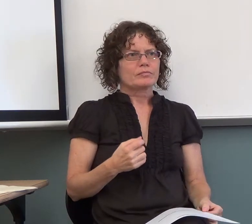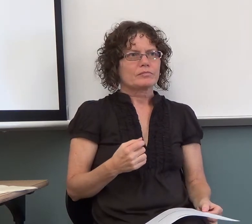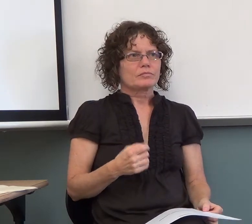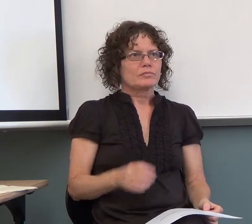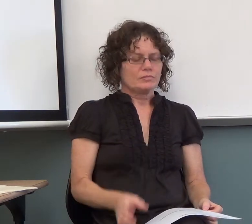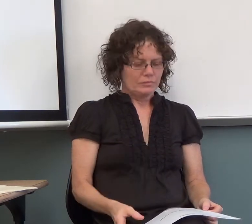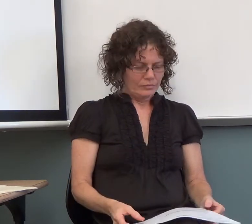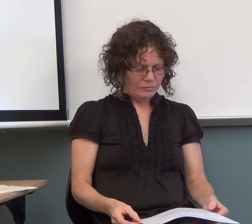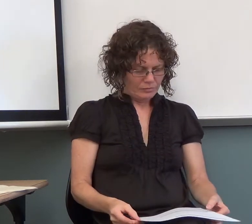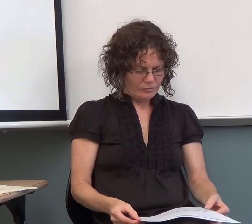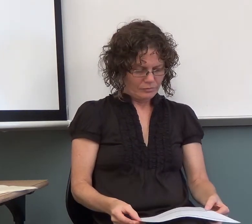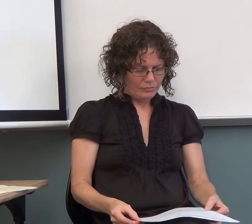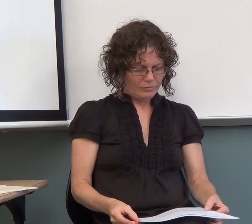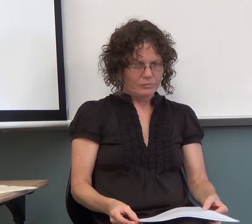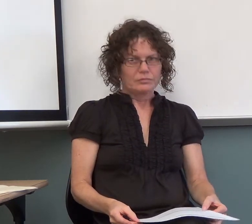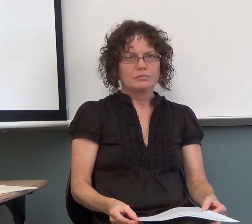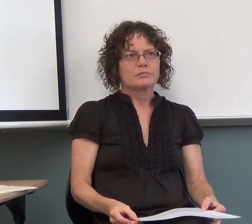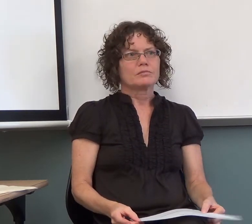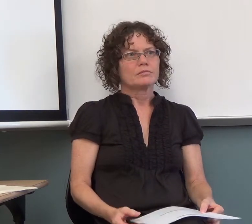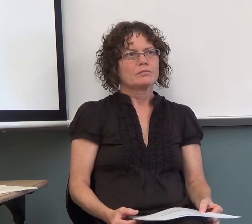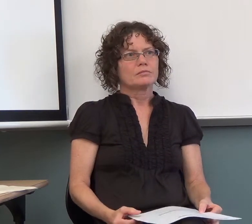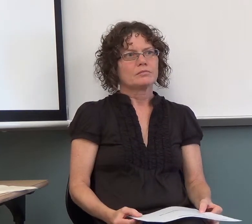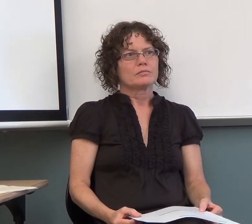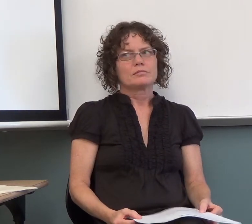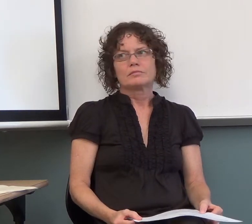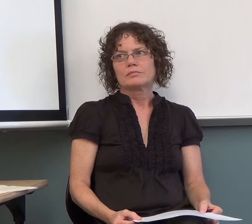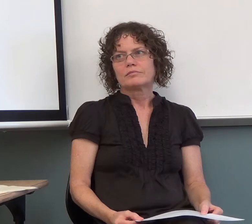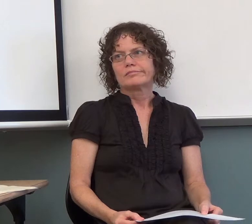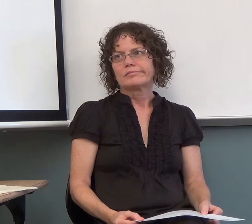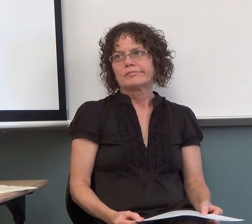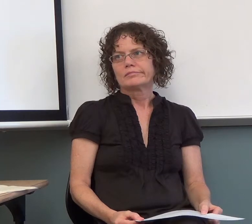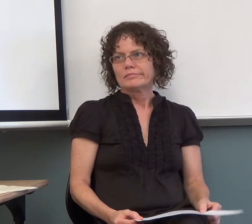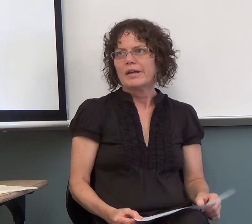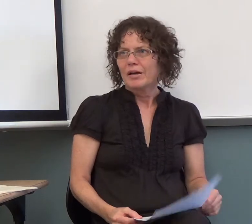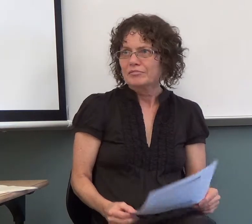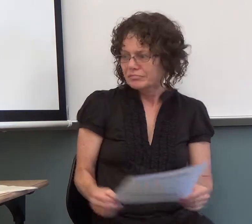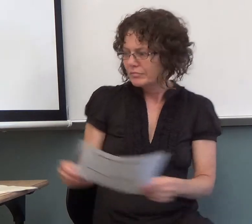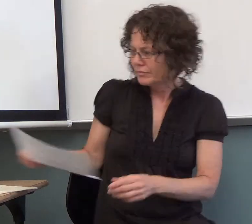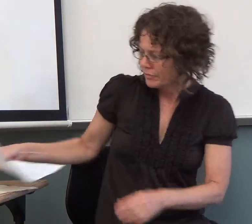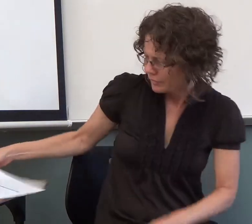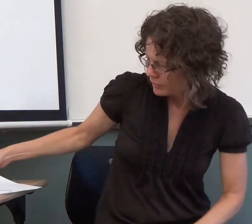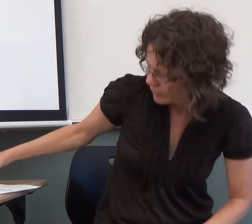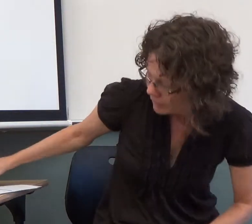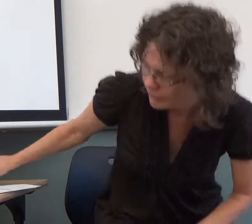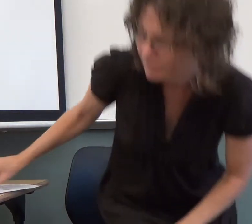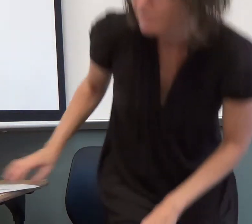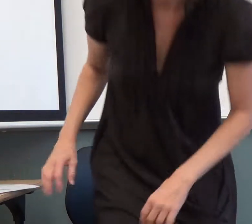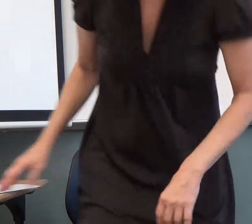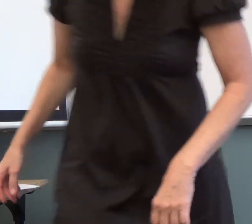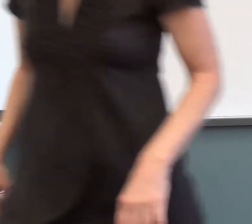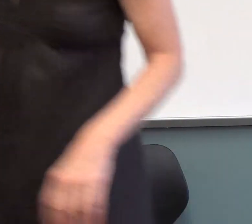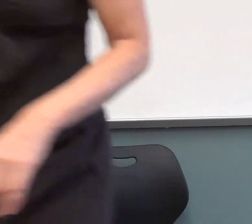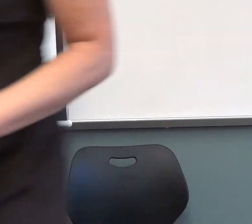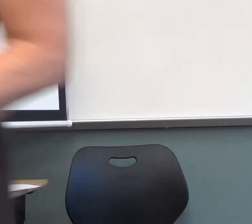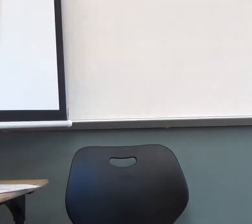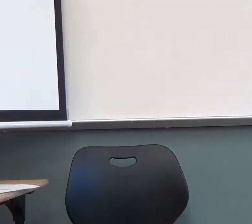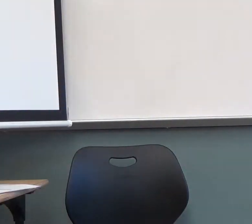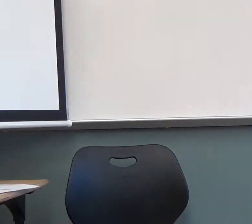it ran out the door, that is incomplete sentence, right? No, it's not. It has a subject and a verb. It ran and then out the So door. that's